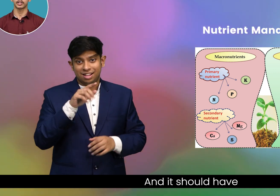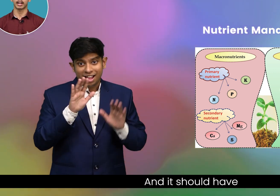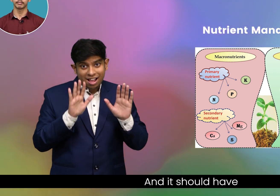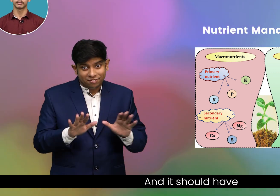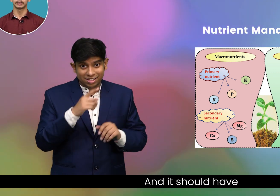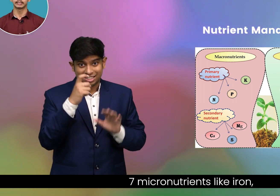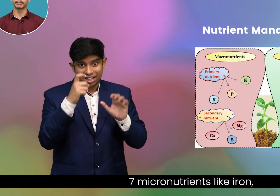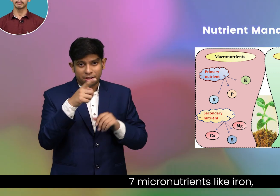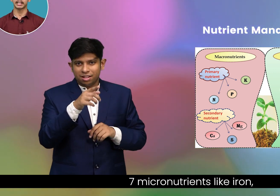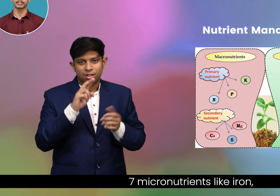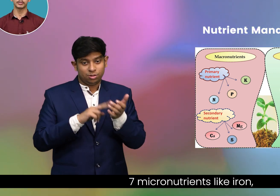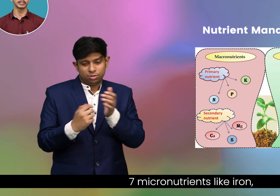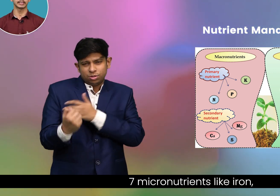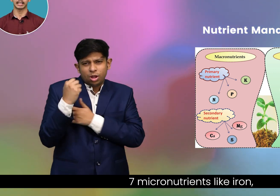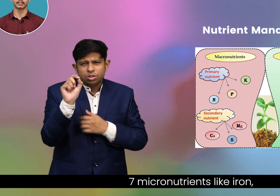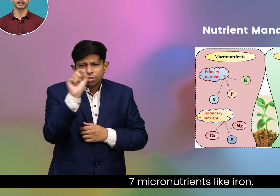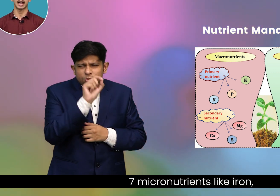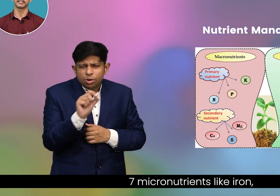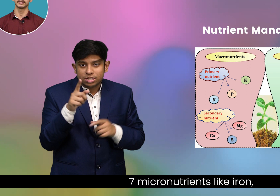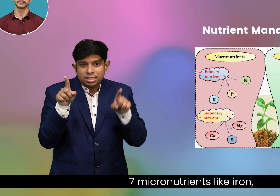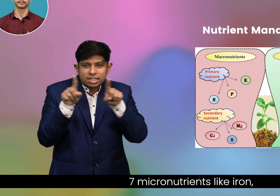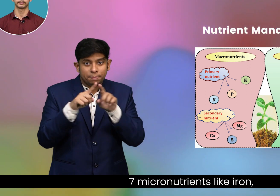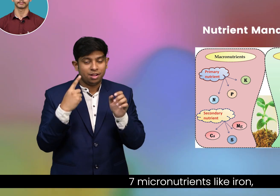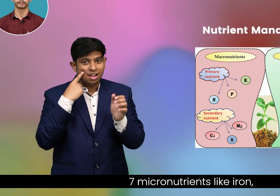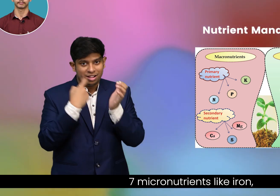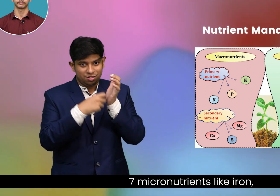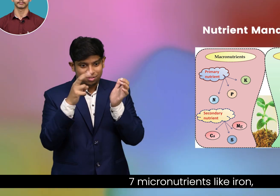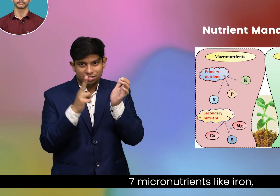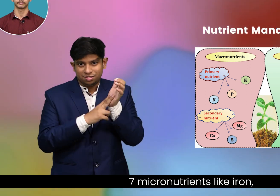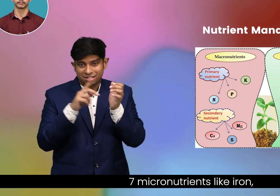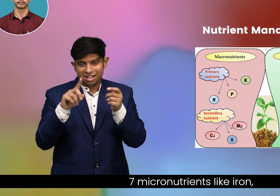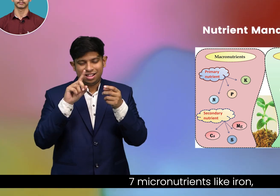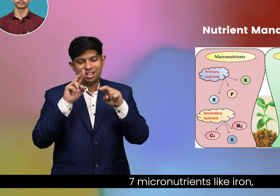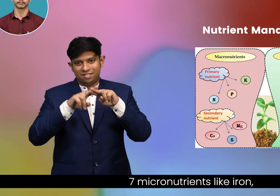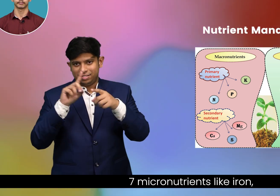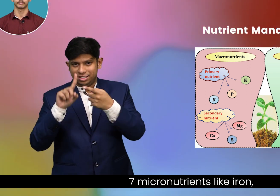And it should have 7 micronutrients like iron,